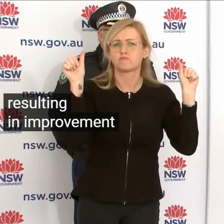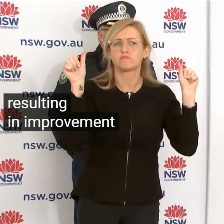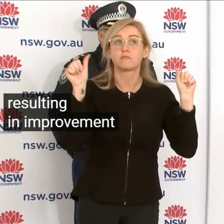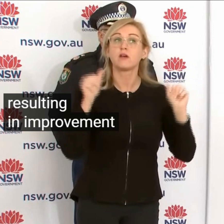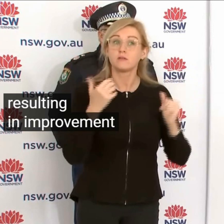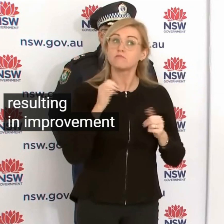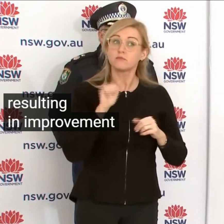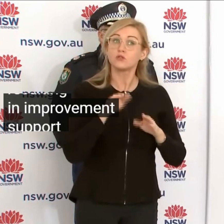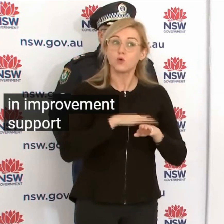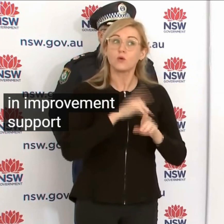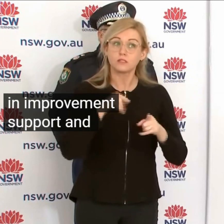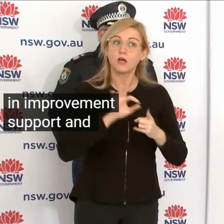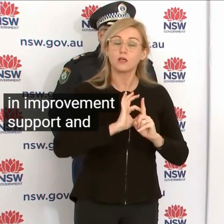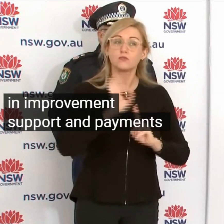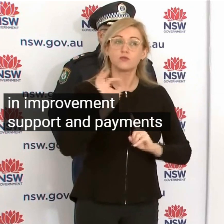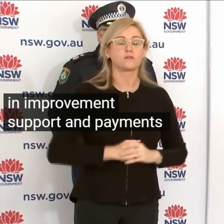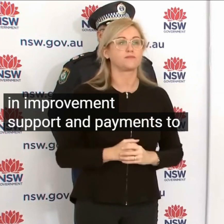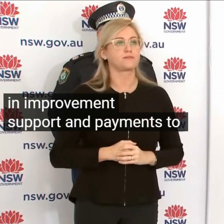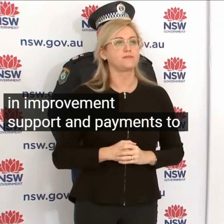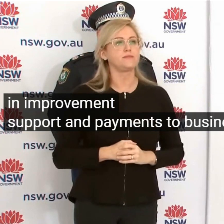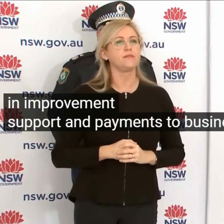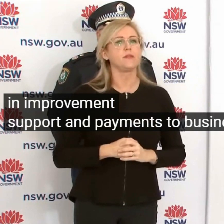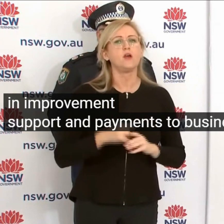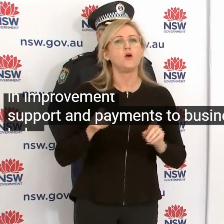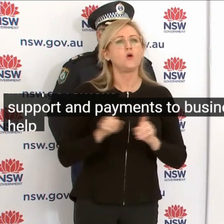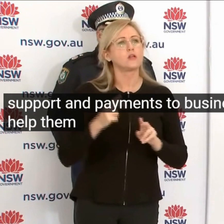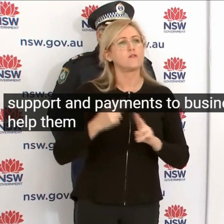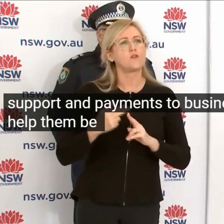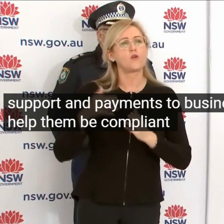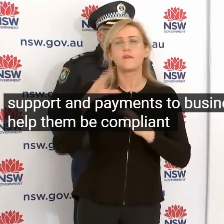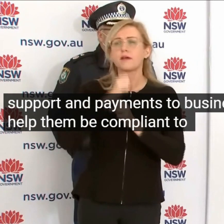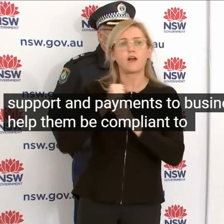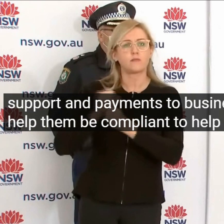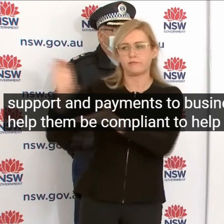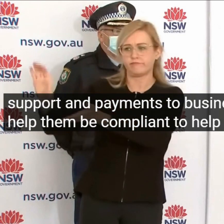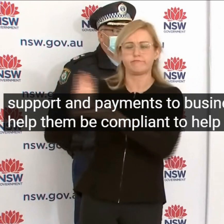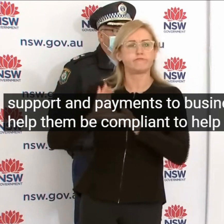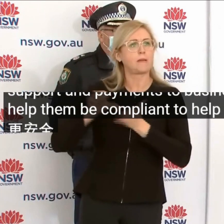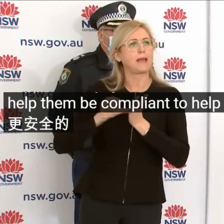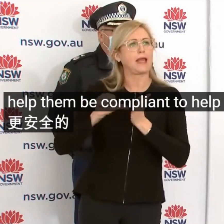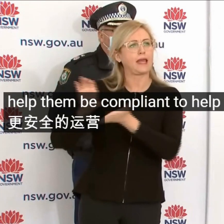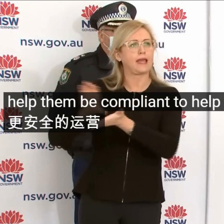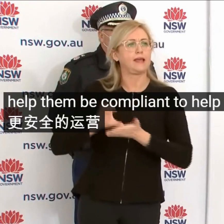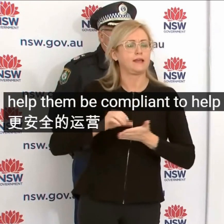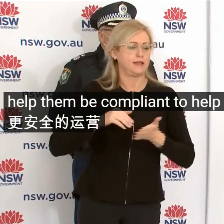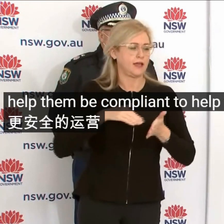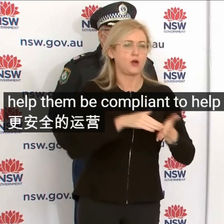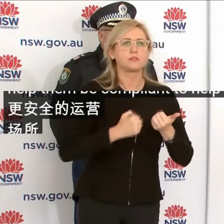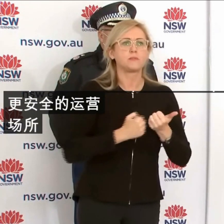in improvement. Support and payments to businesses to help them be compliant, to help them have safer